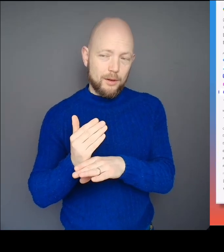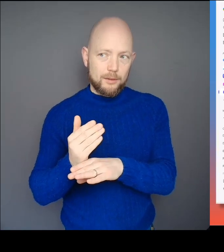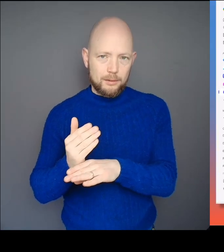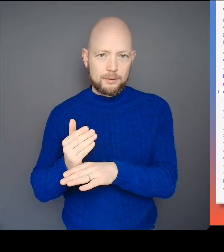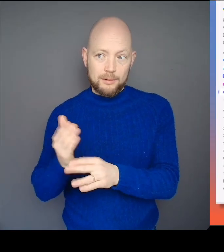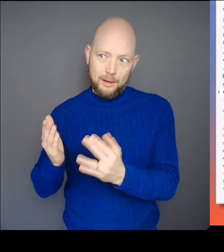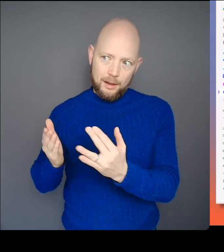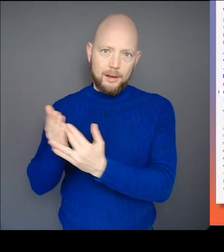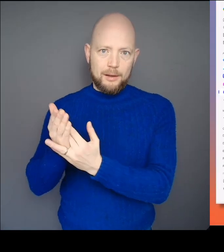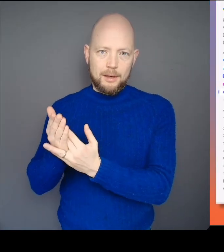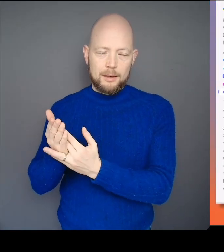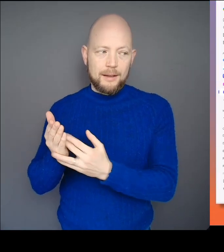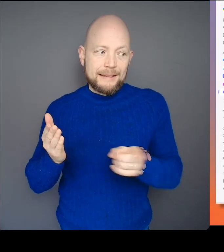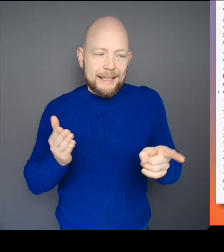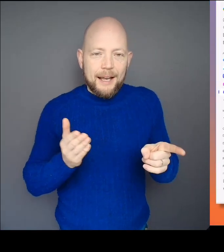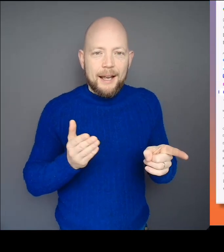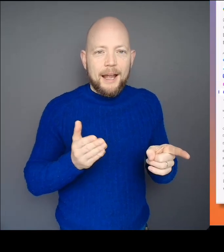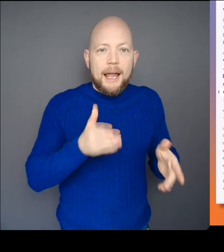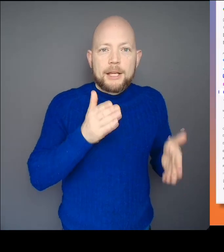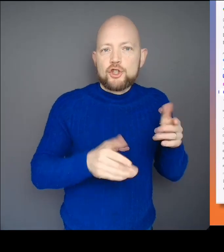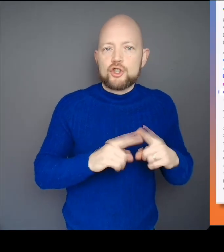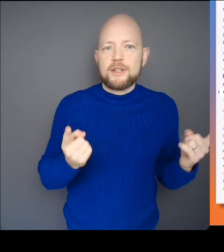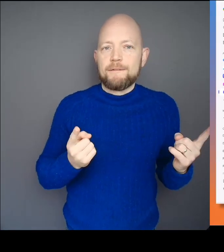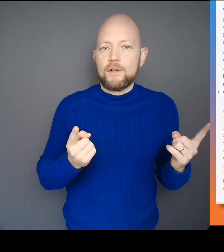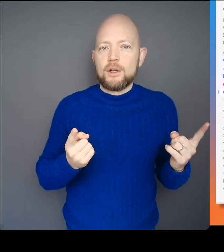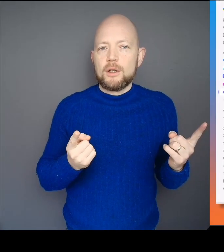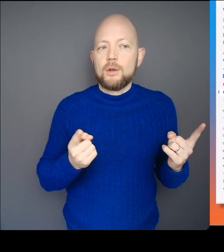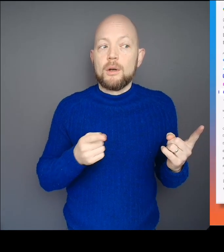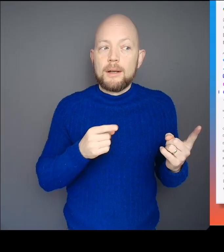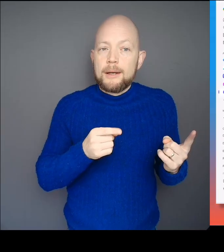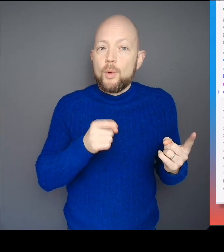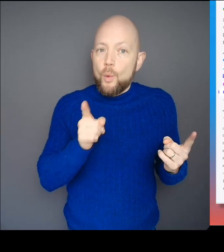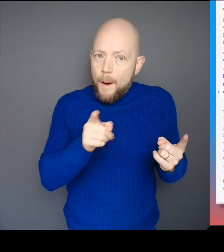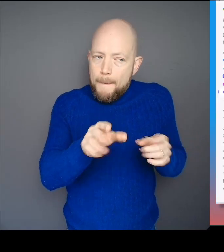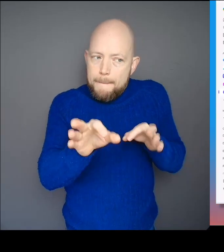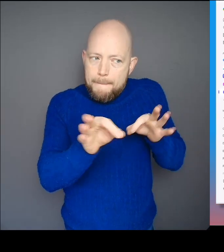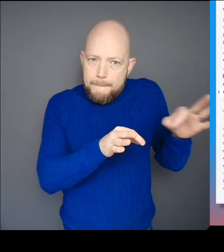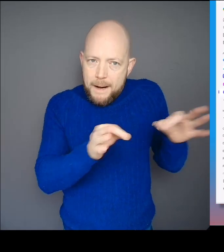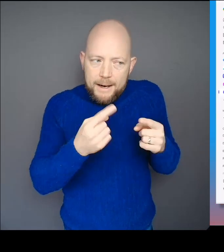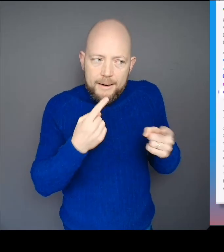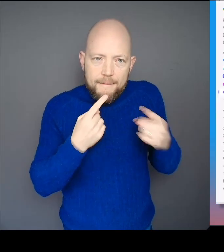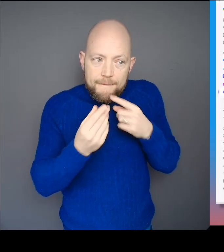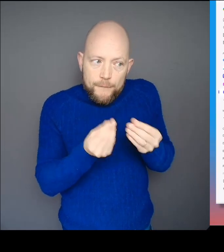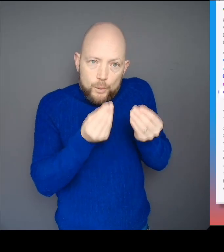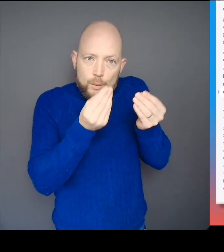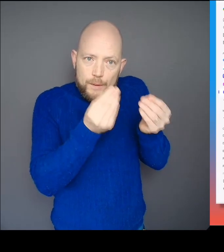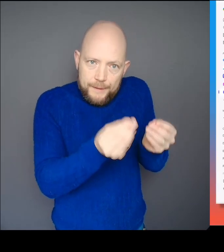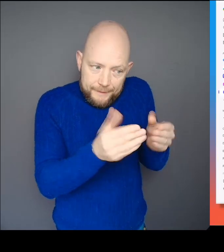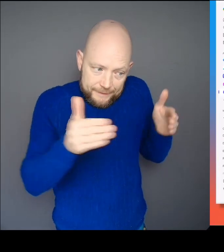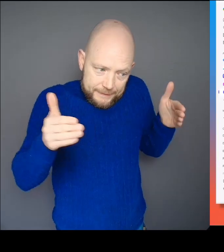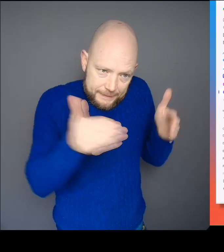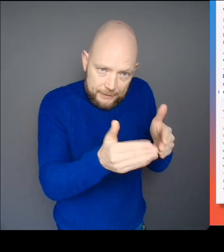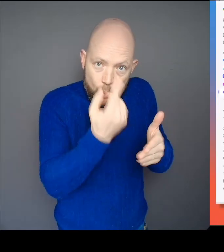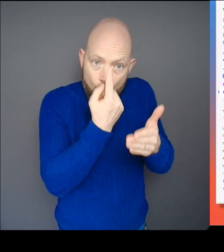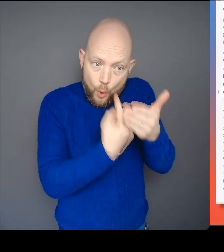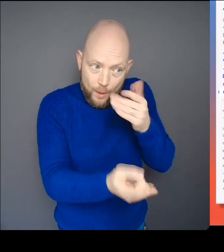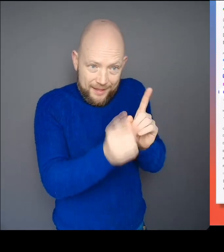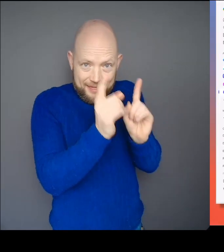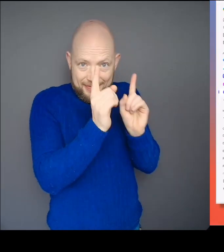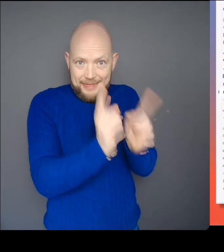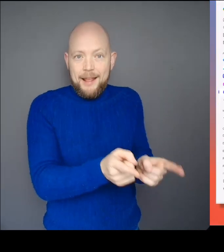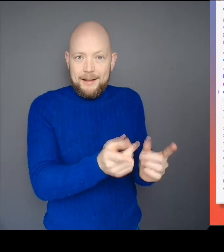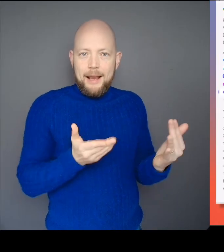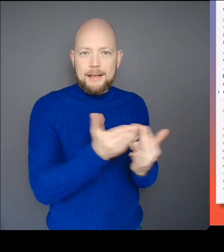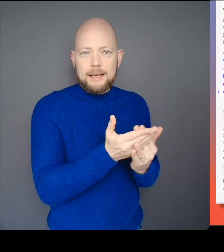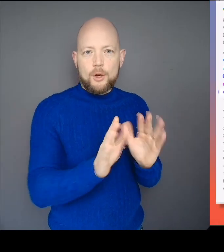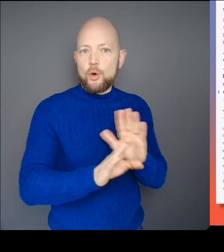IQ. The agent is a subject matter expert. When you create your subject matter expert, you're essentially starting with a blank